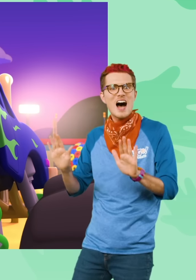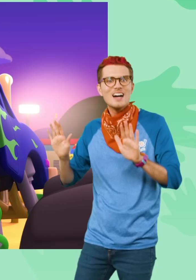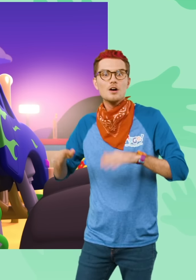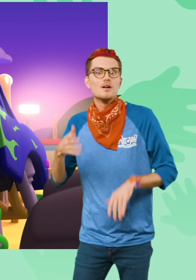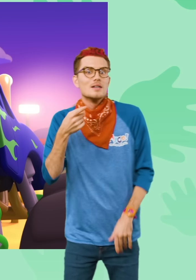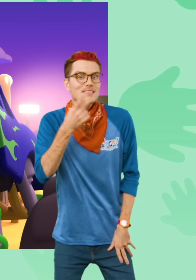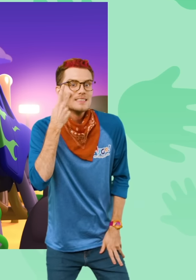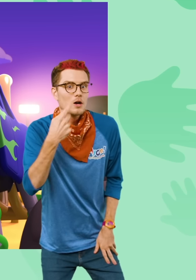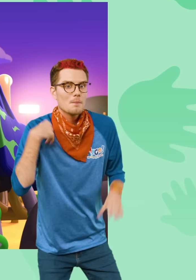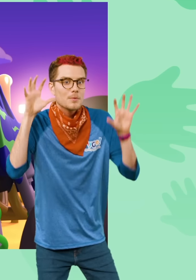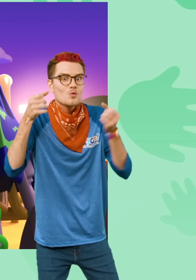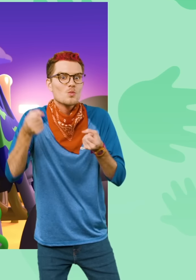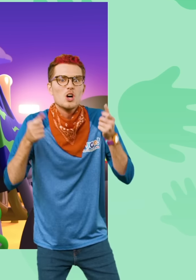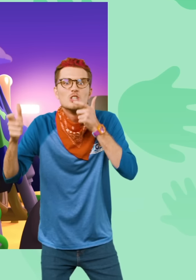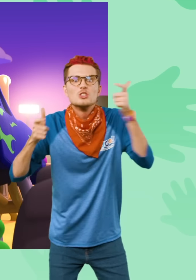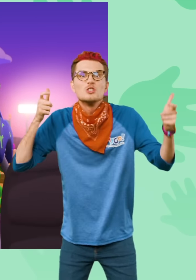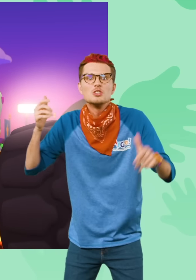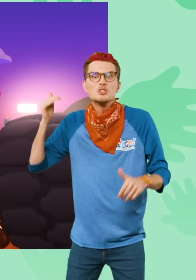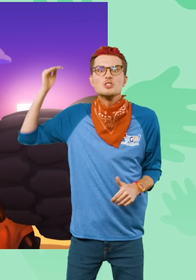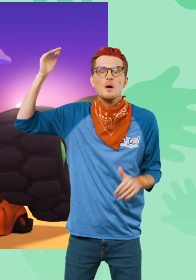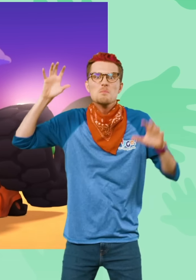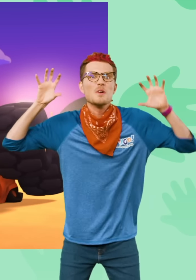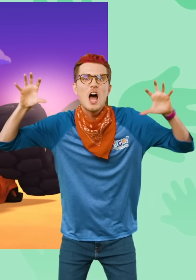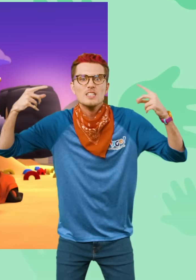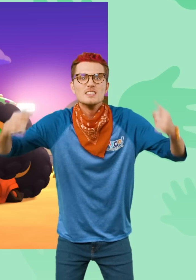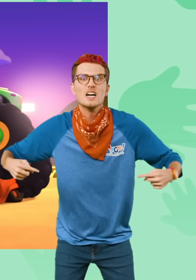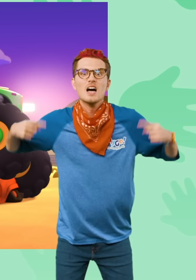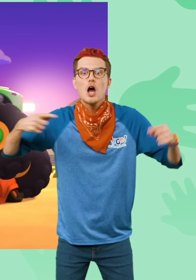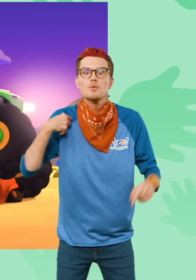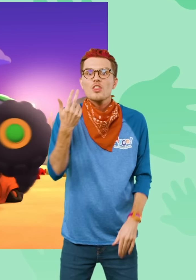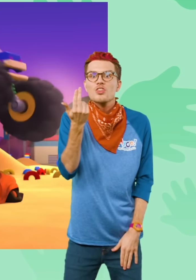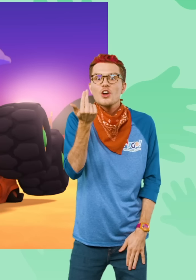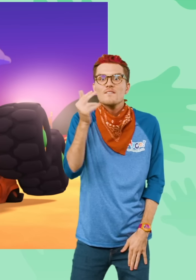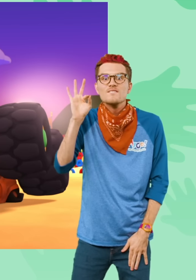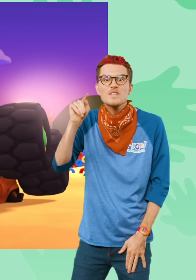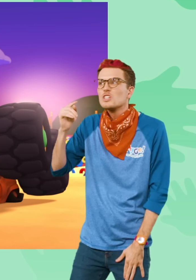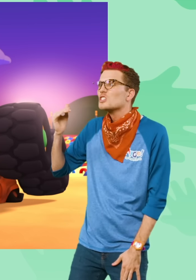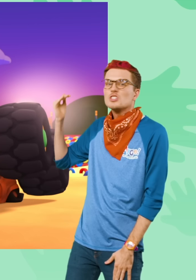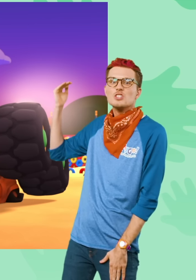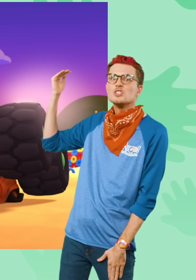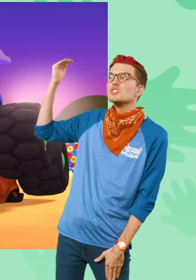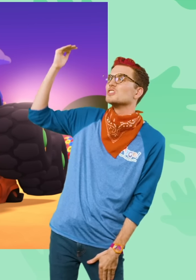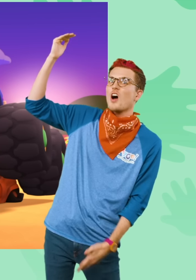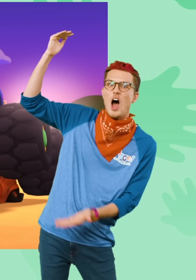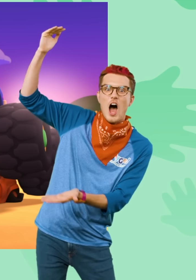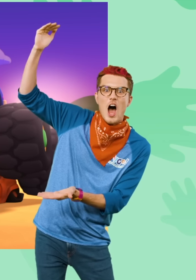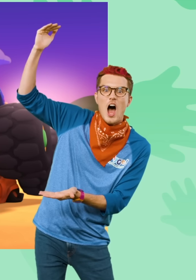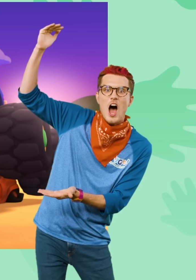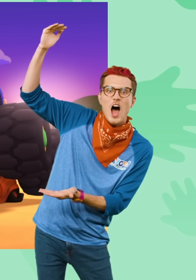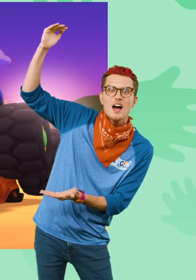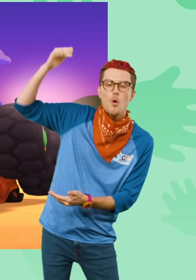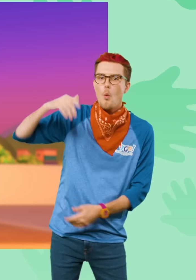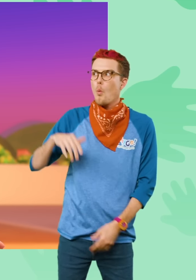see, I'm a monster truck with big, tall monster tires. I'm 13